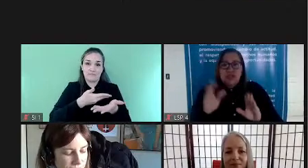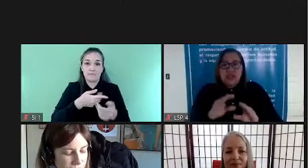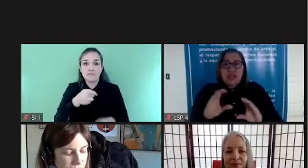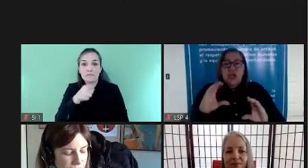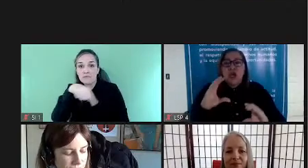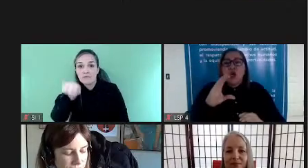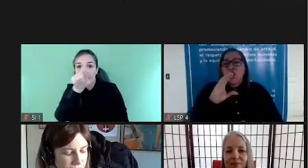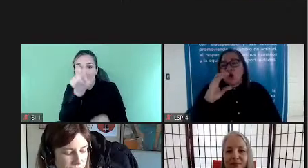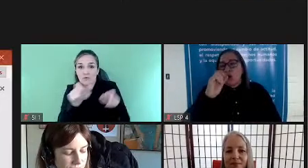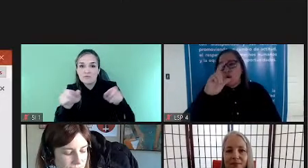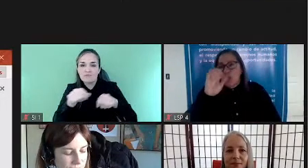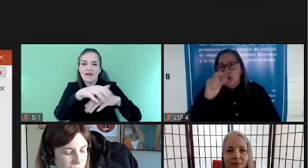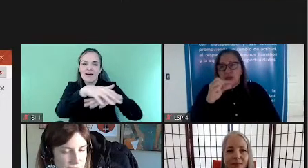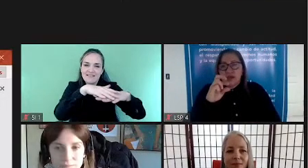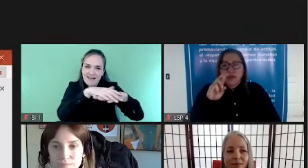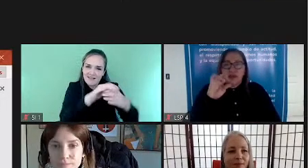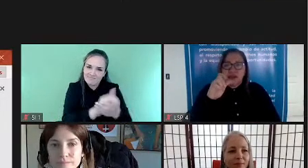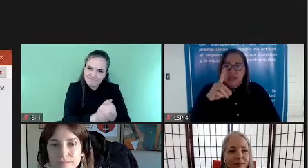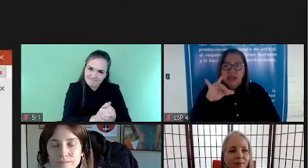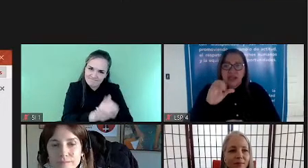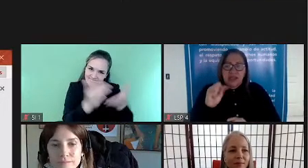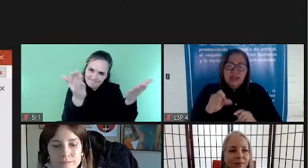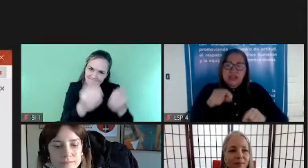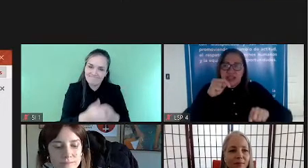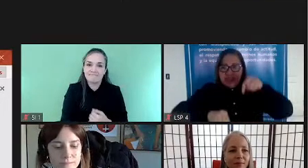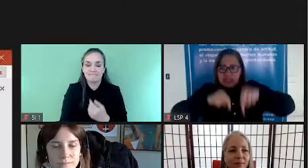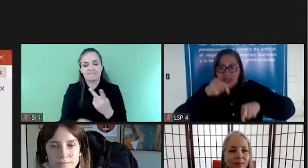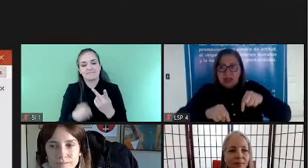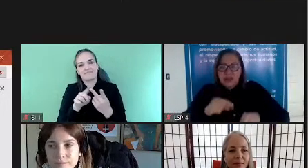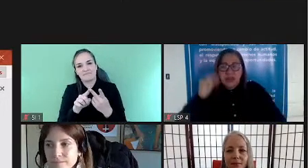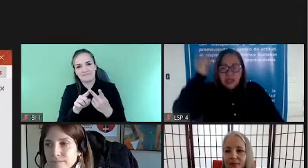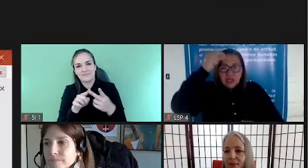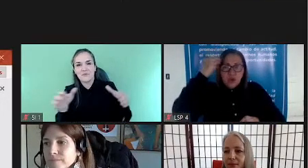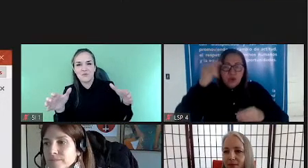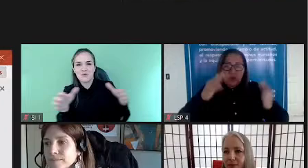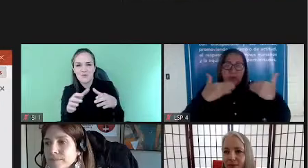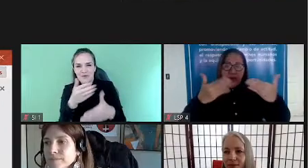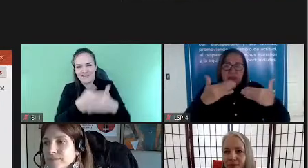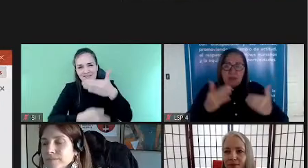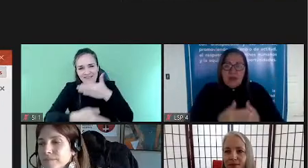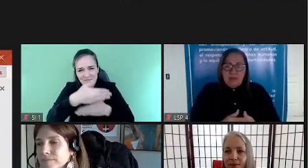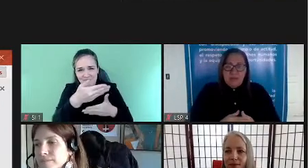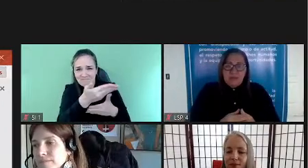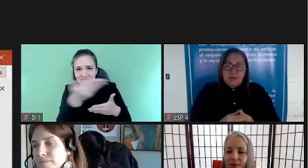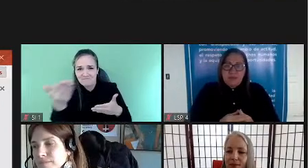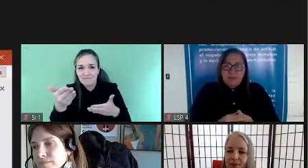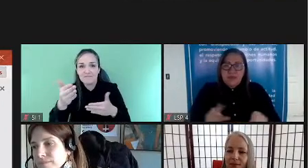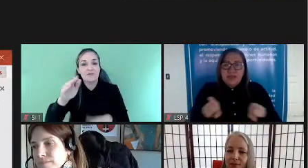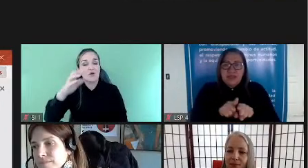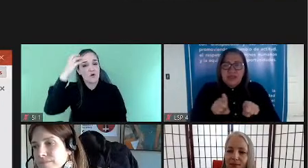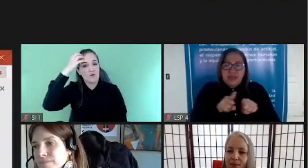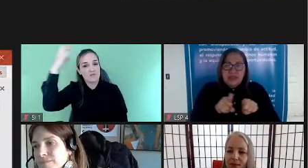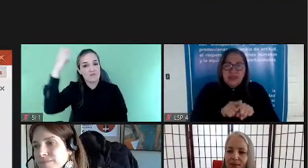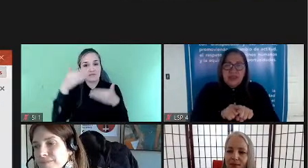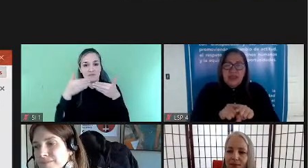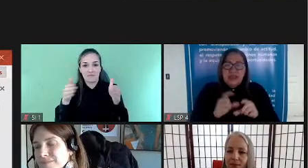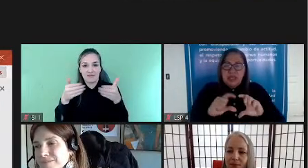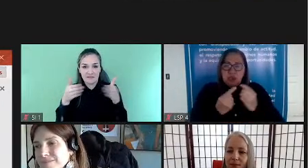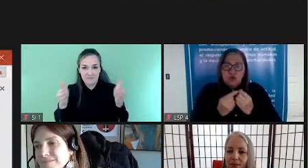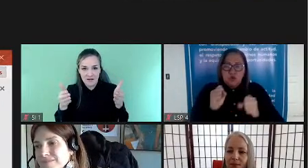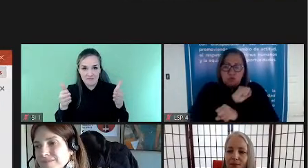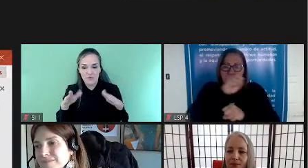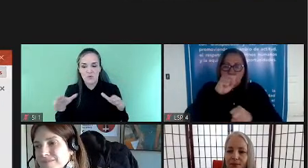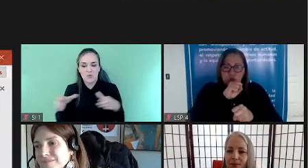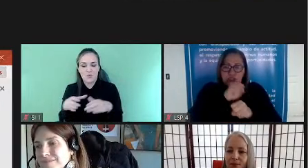to greater colleagues from realities from the international alliance of disabilities the government of panama and of